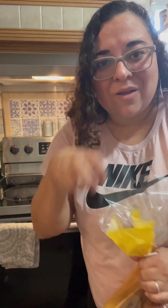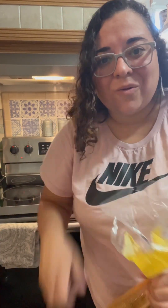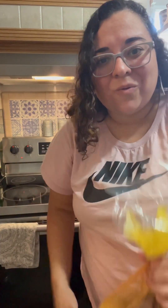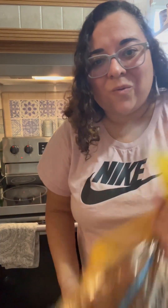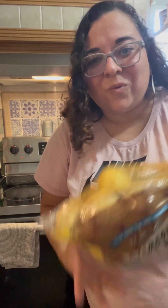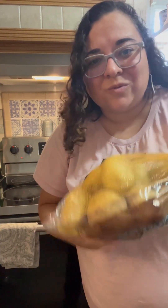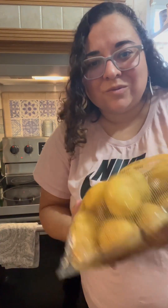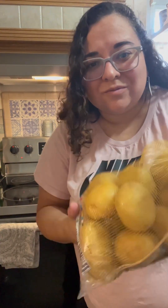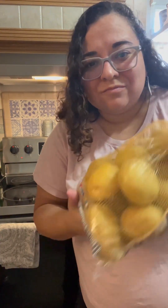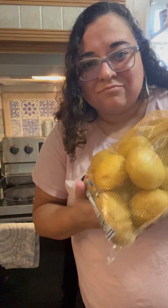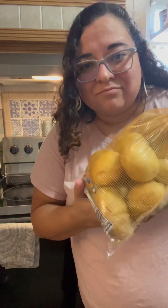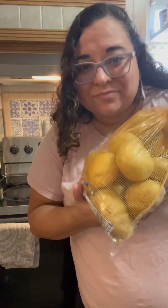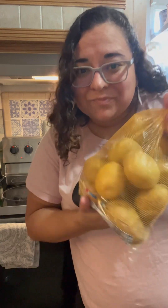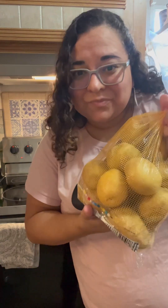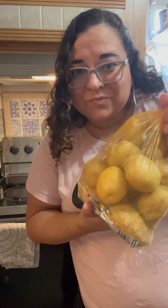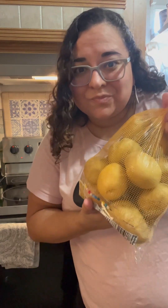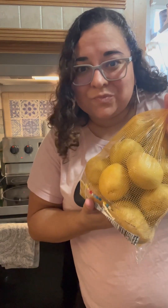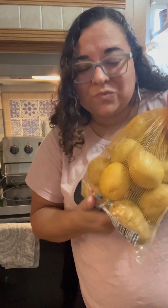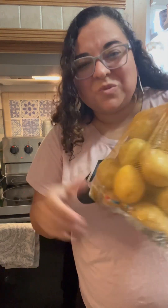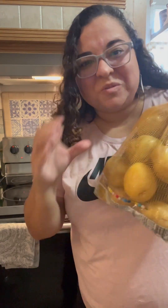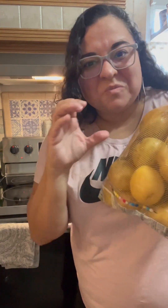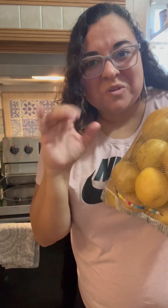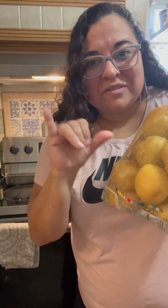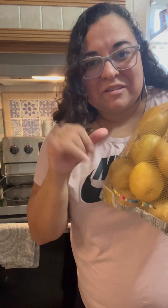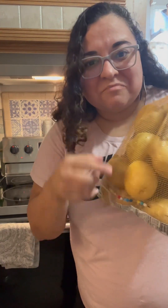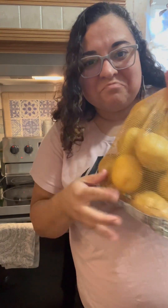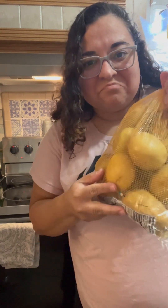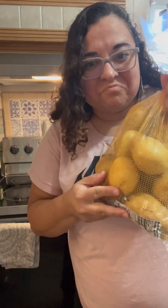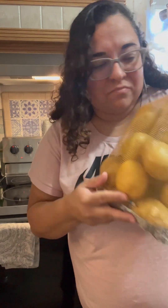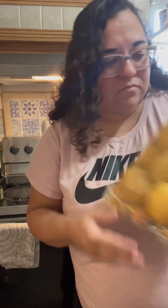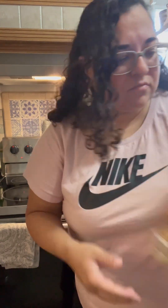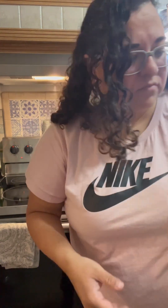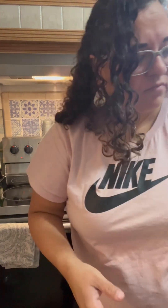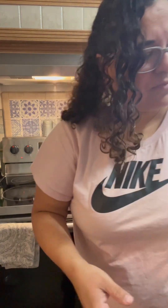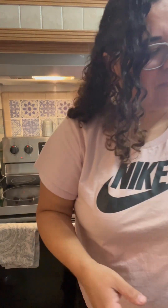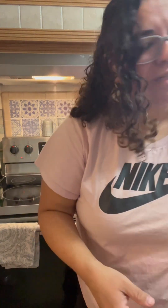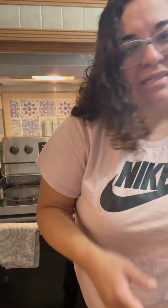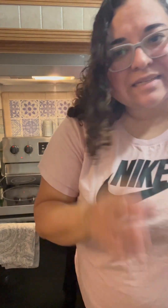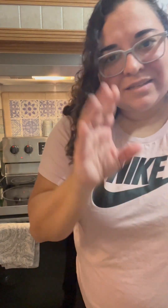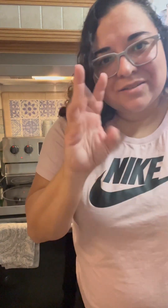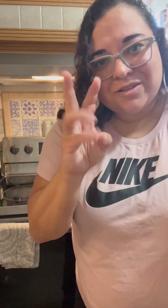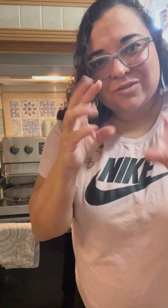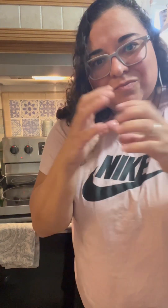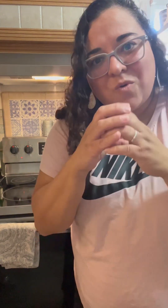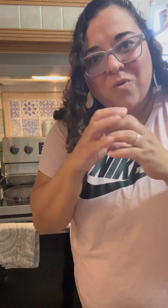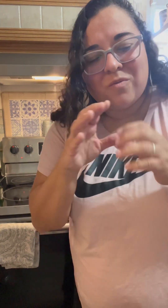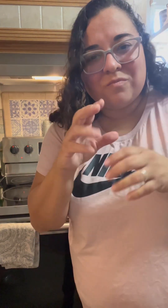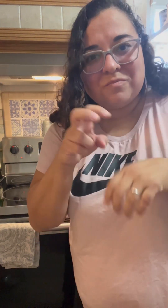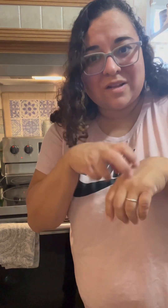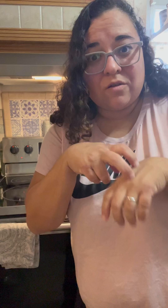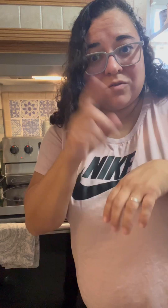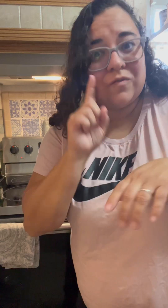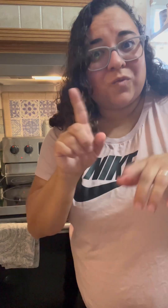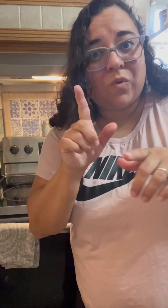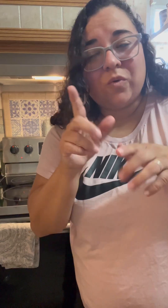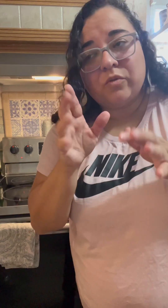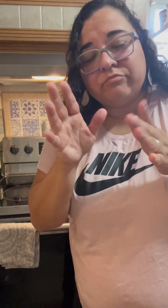and sausage. Add around 6 potatoes, small size potatoes, 6